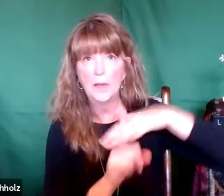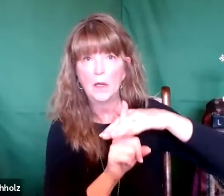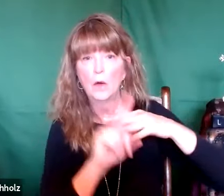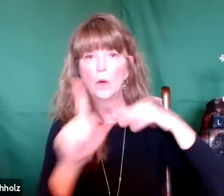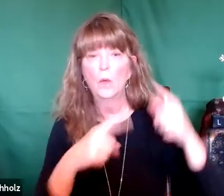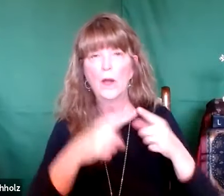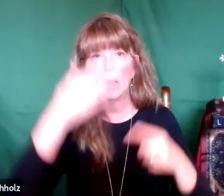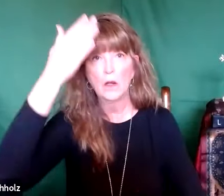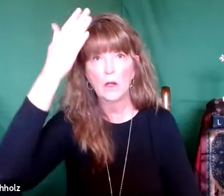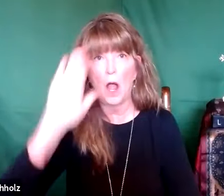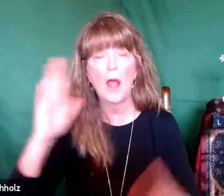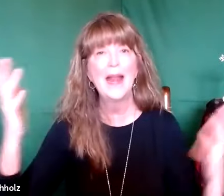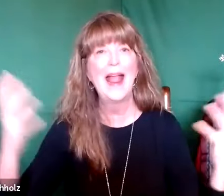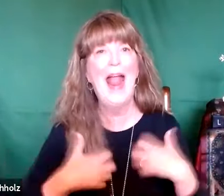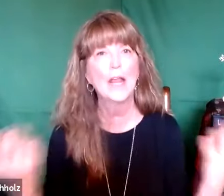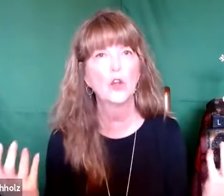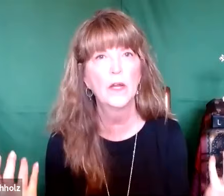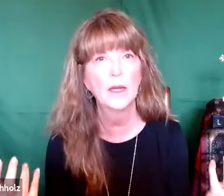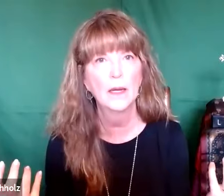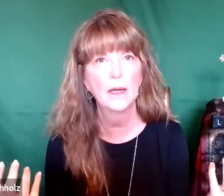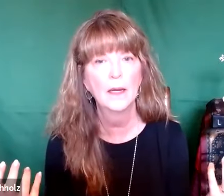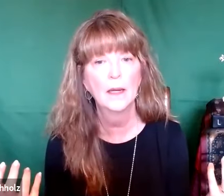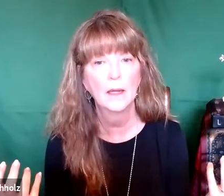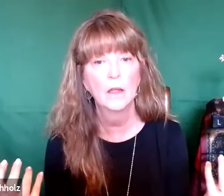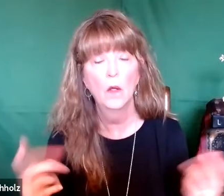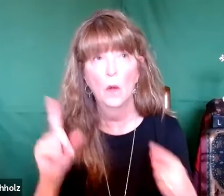So Jews believe that the darkness comes whenever God is angry.